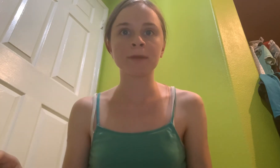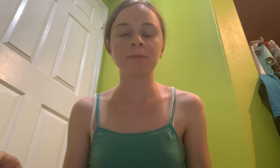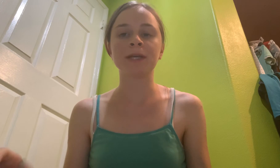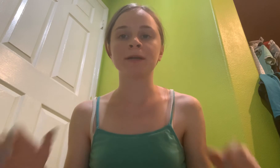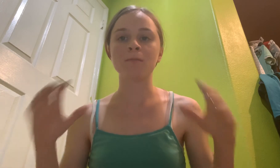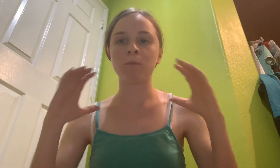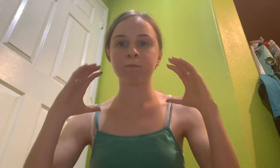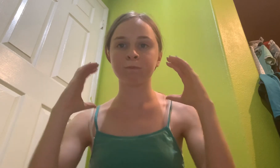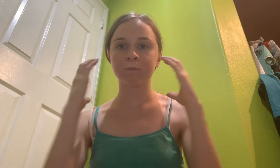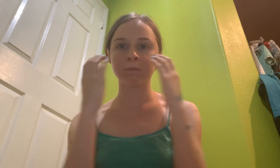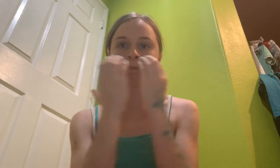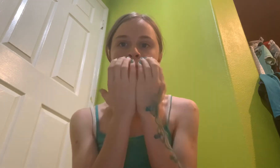Beard.